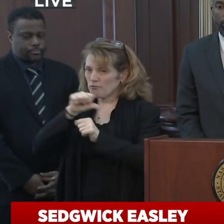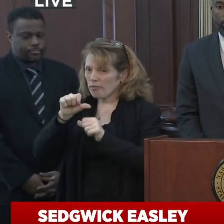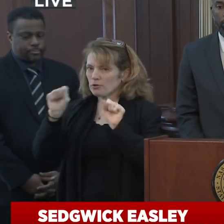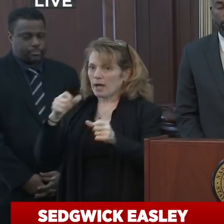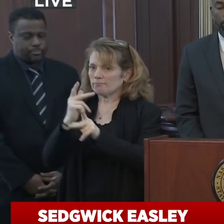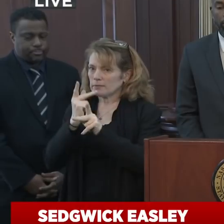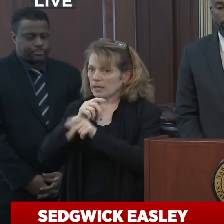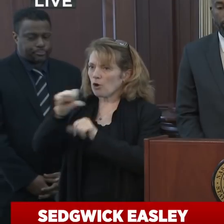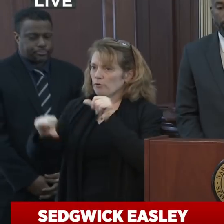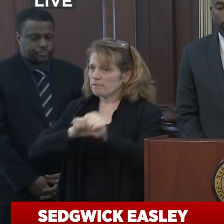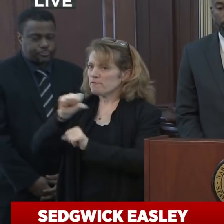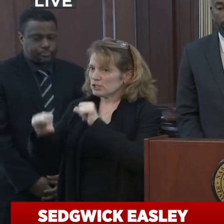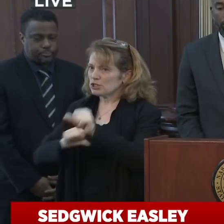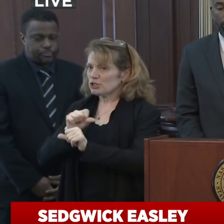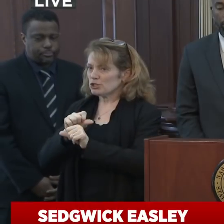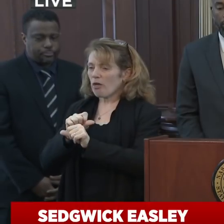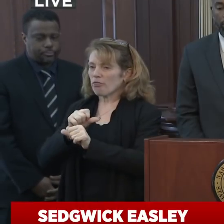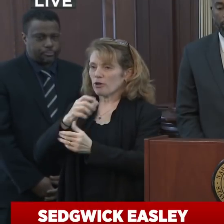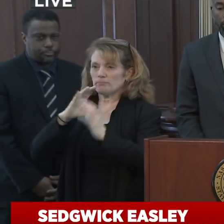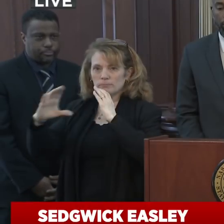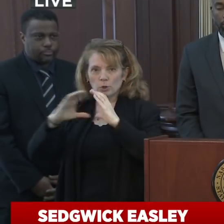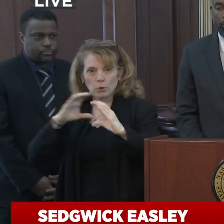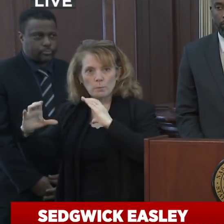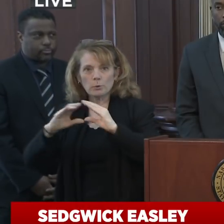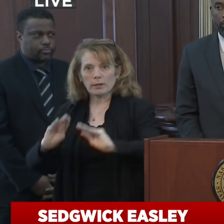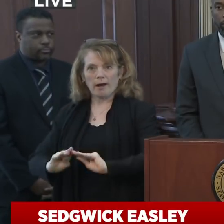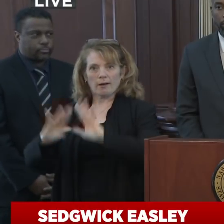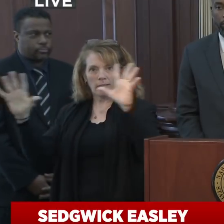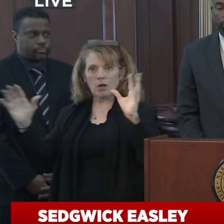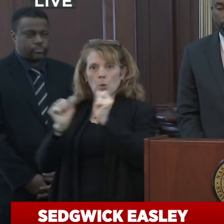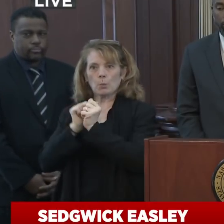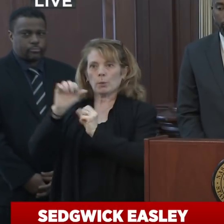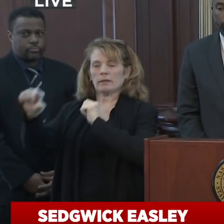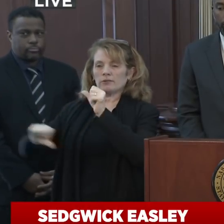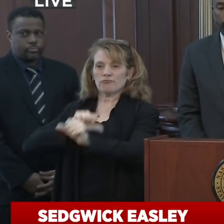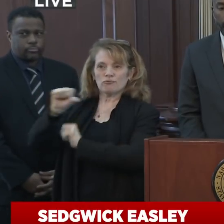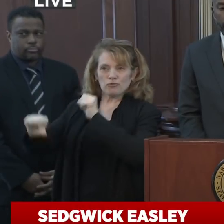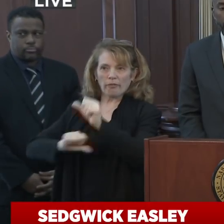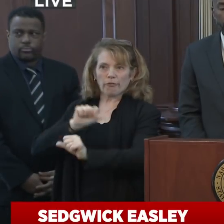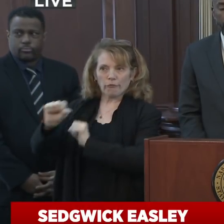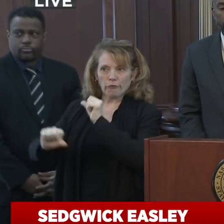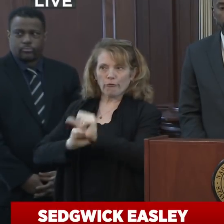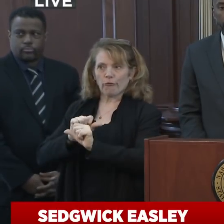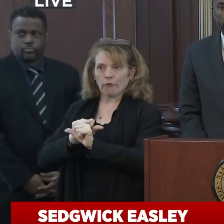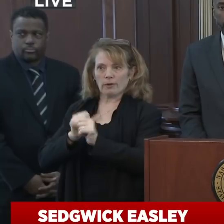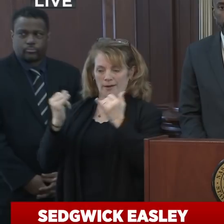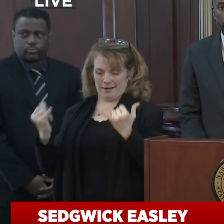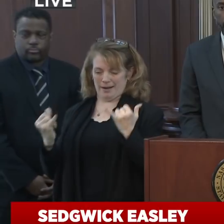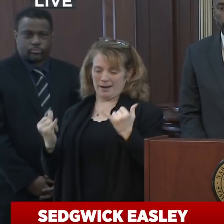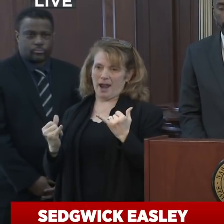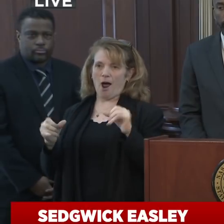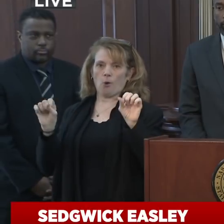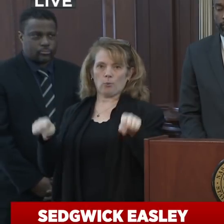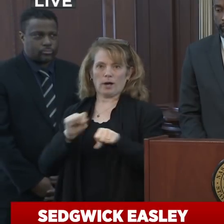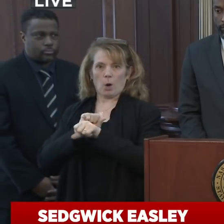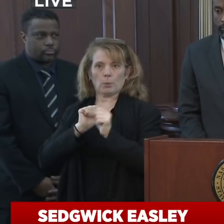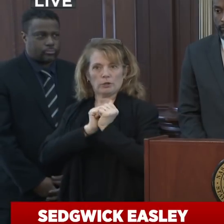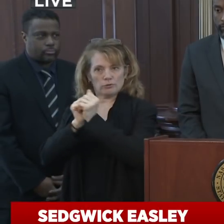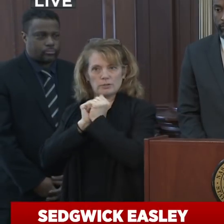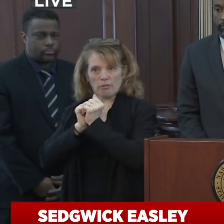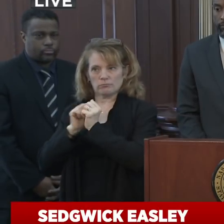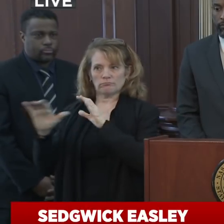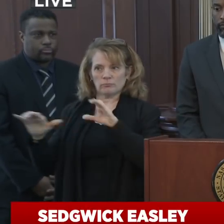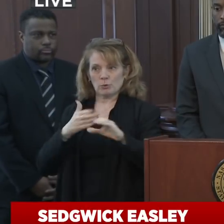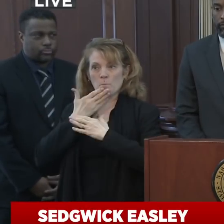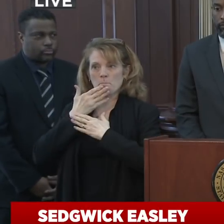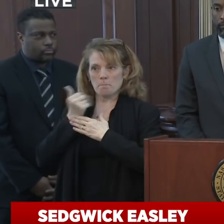to dialogue with colleagues in ministry that we may continue to join our efforts together to do what's best for the